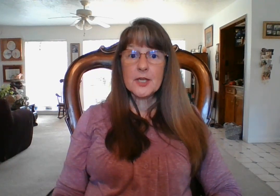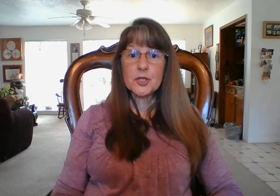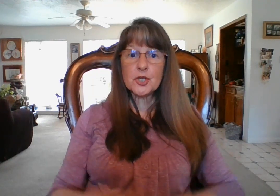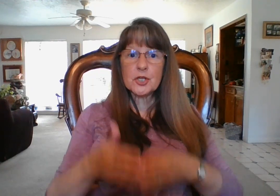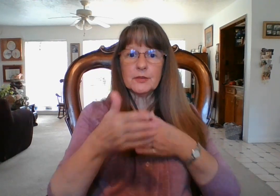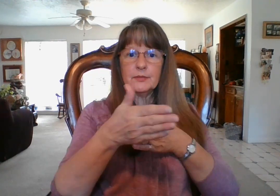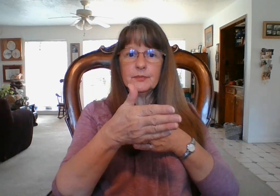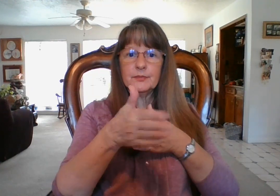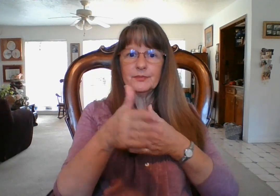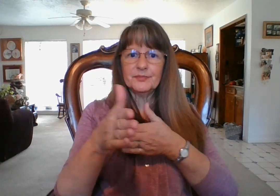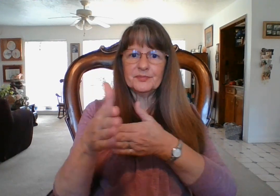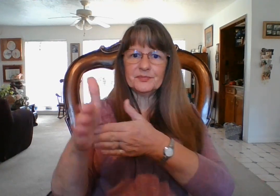Fish.